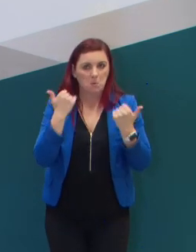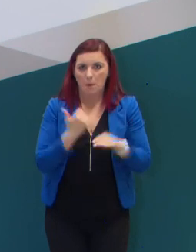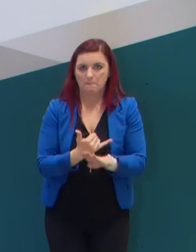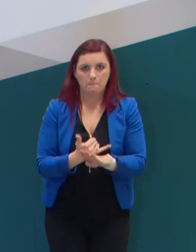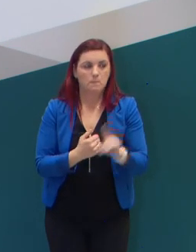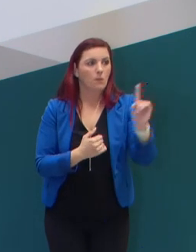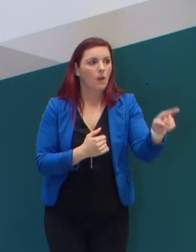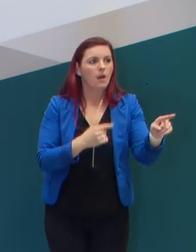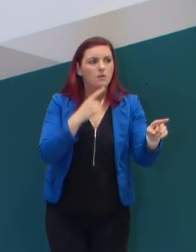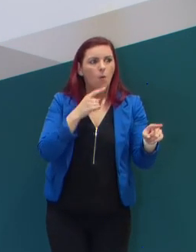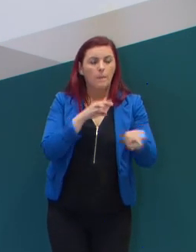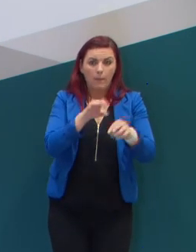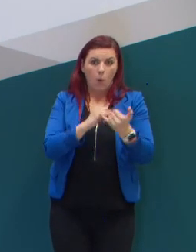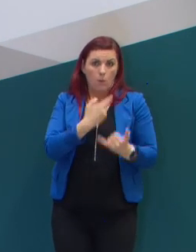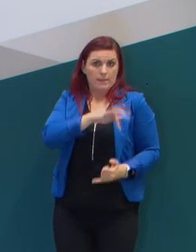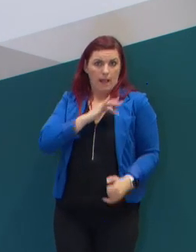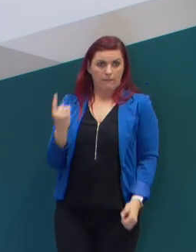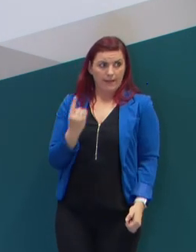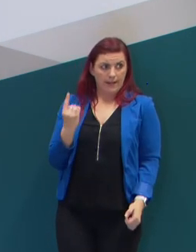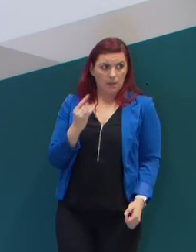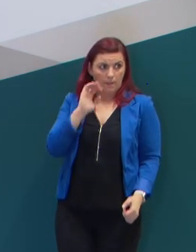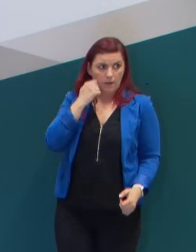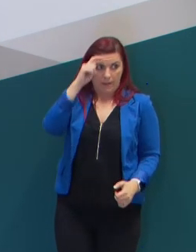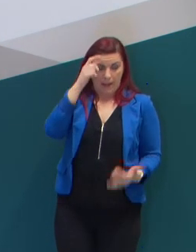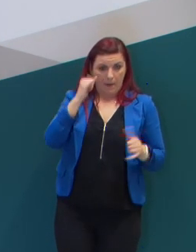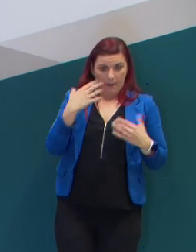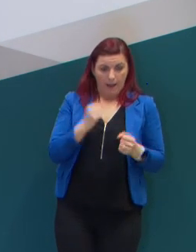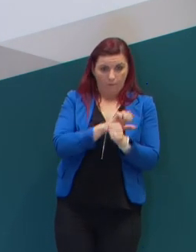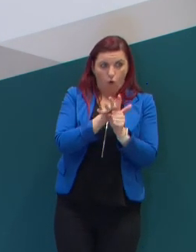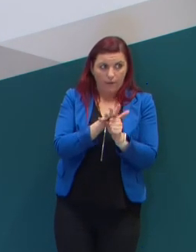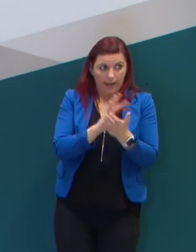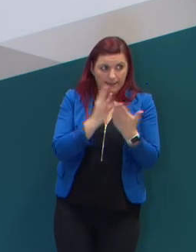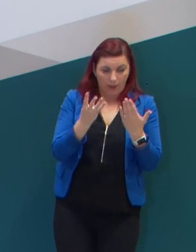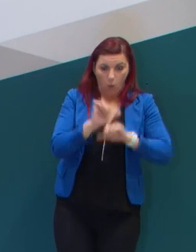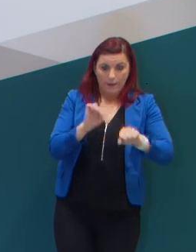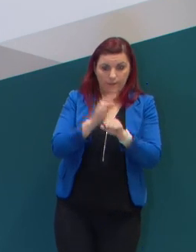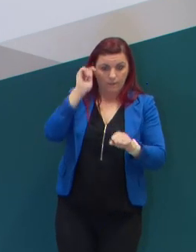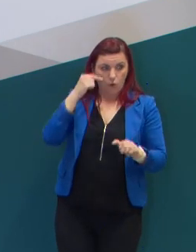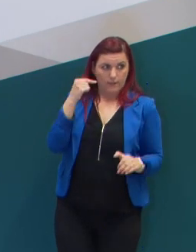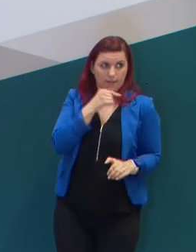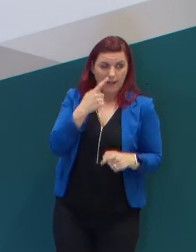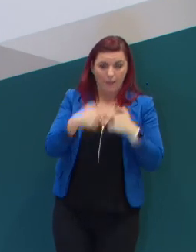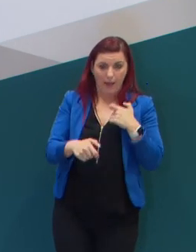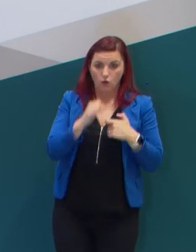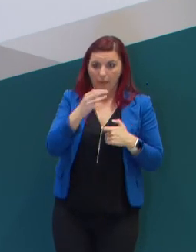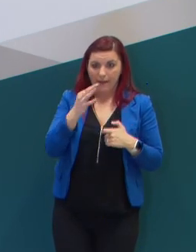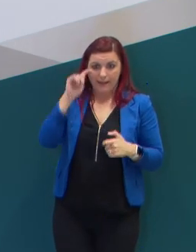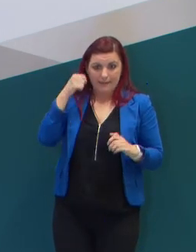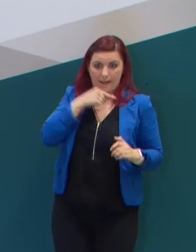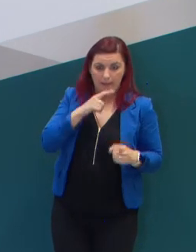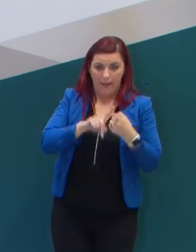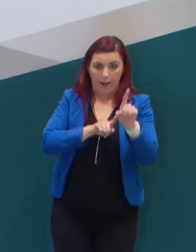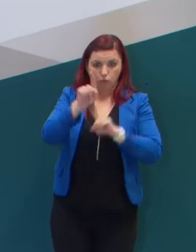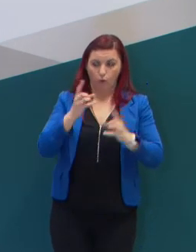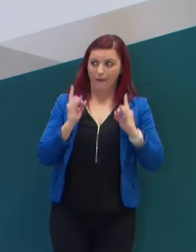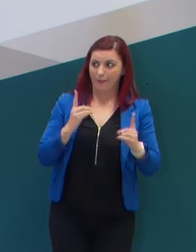been self-isolating because they think they have COVID-19, waiting for a test, then don't get the test and get better,